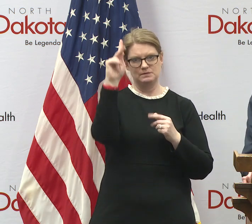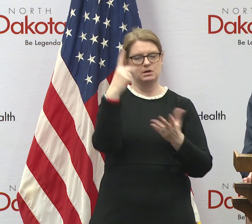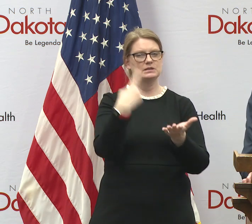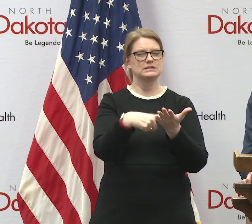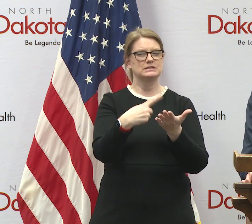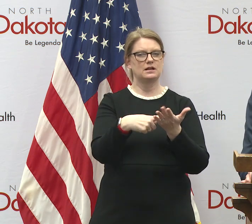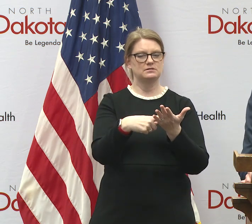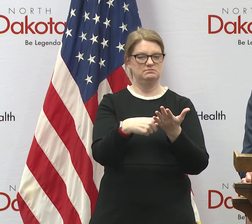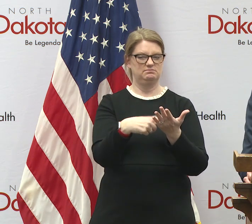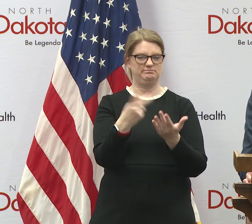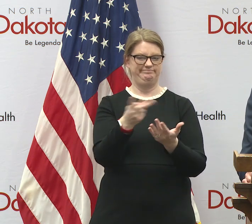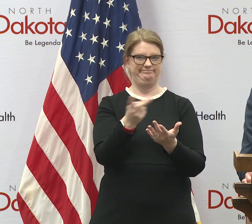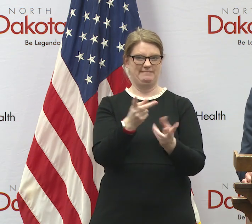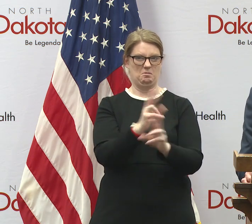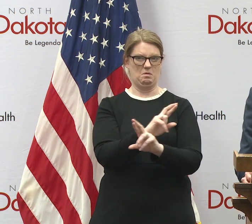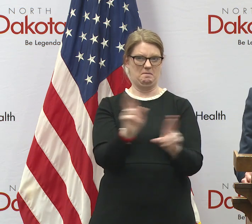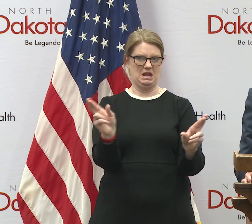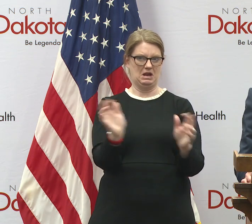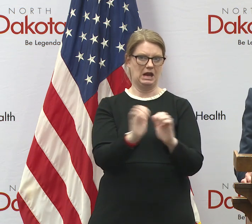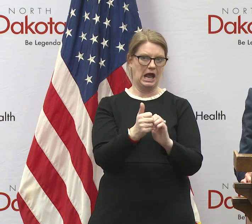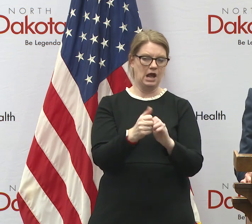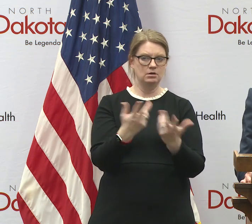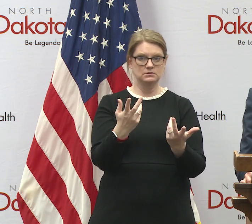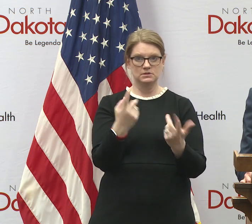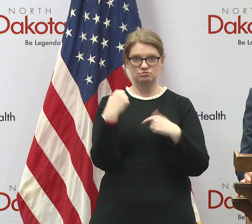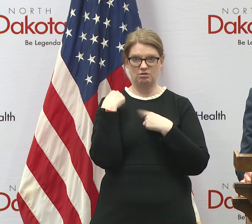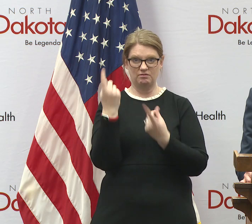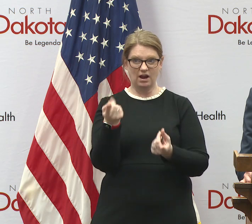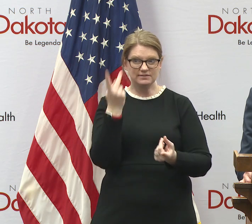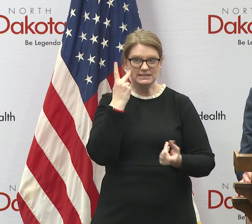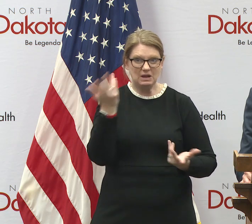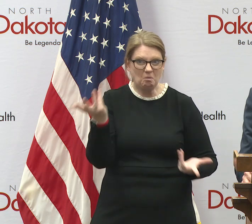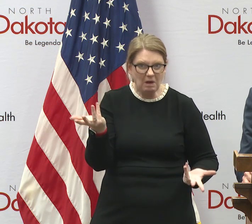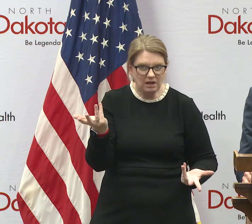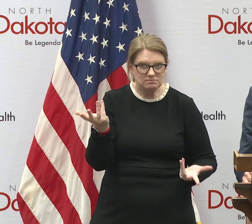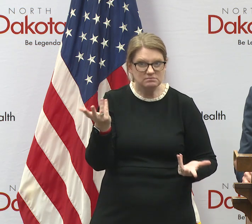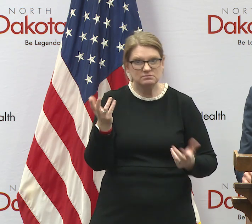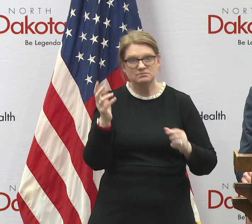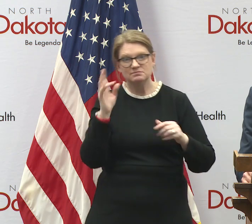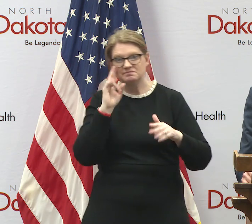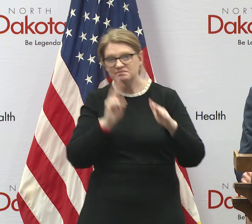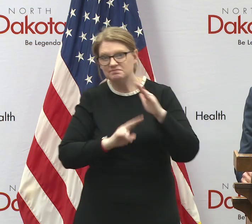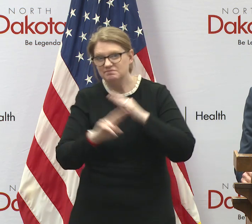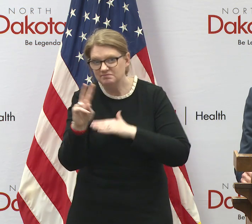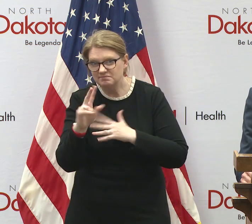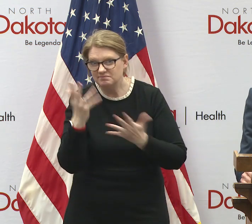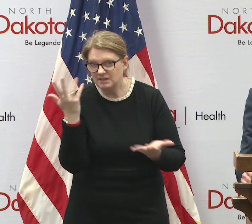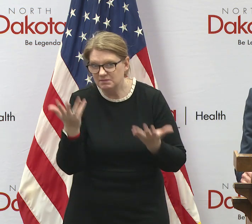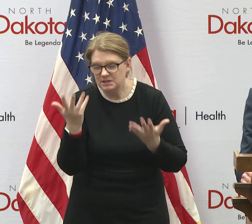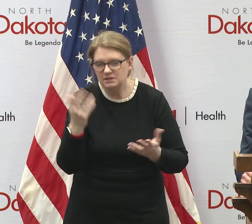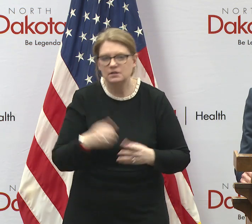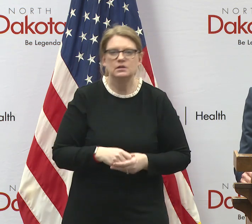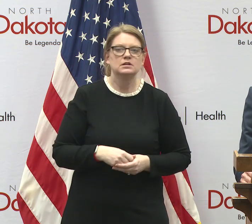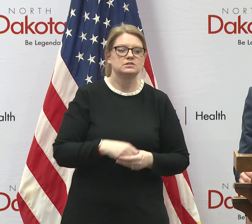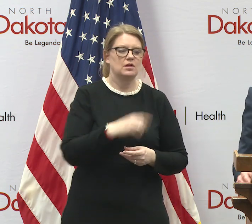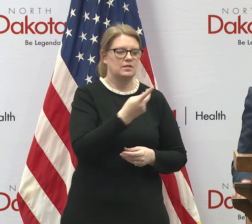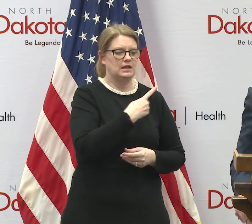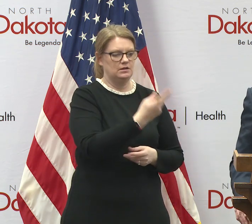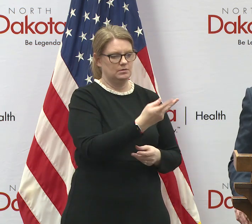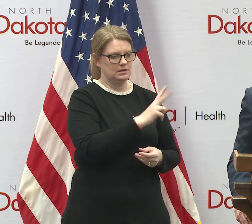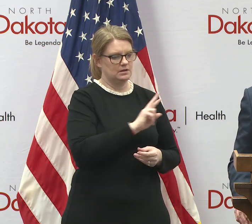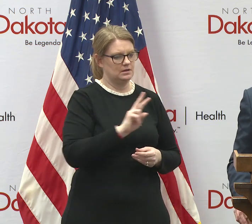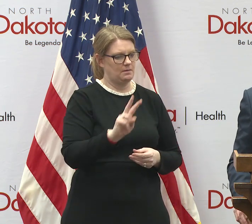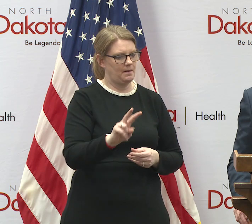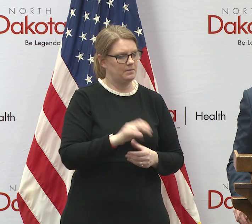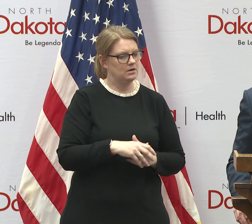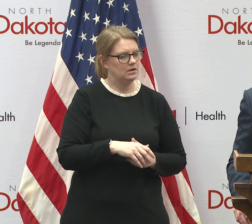they're prepared so far, what they've seen so far, and what they think might come. And so we're going to have those folks come up. And so